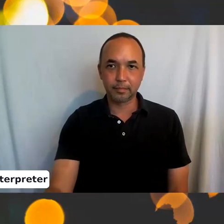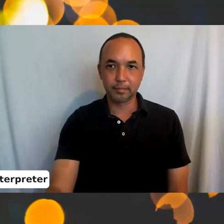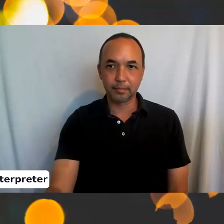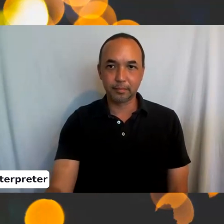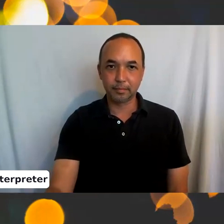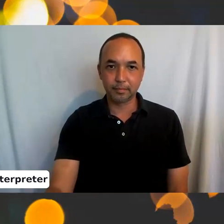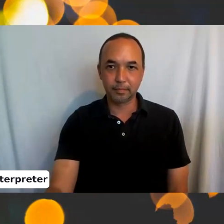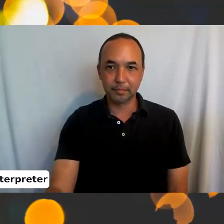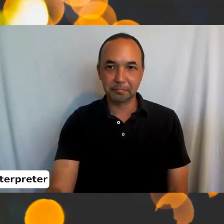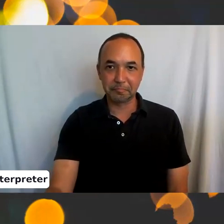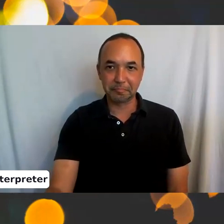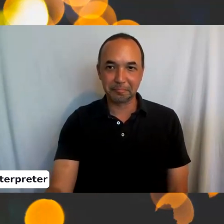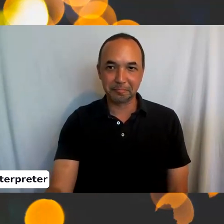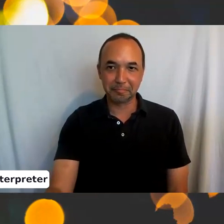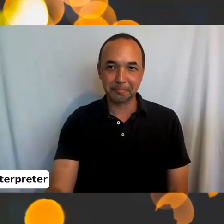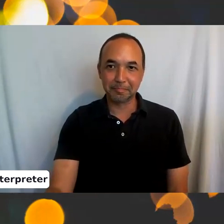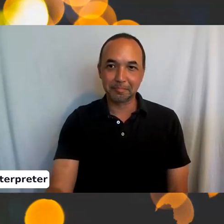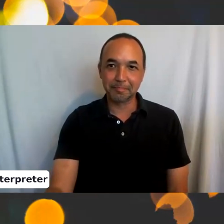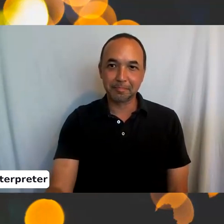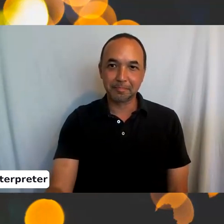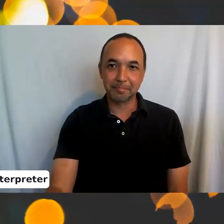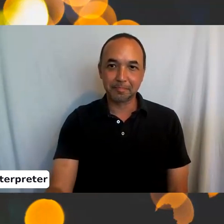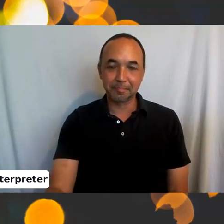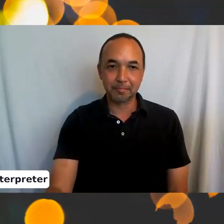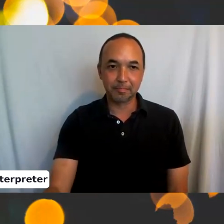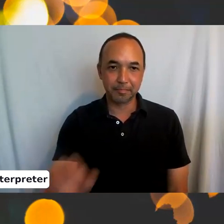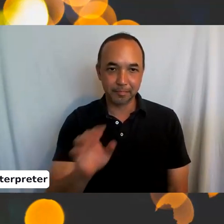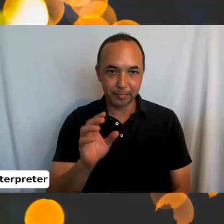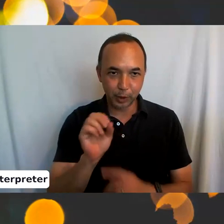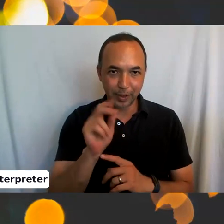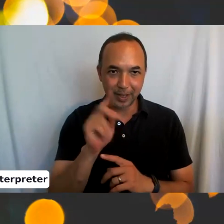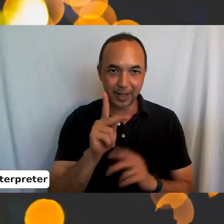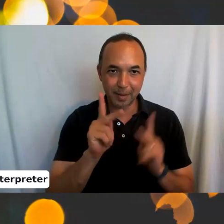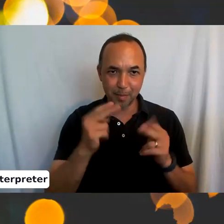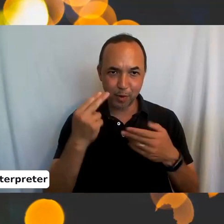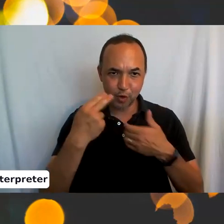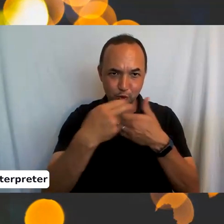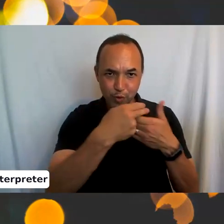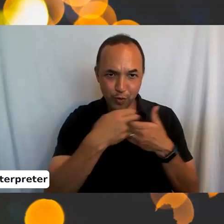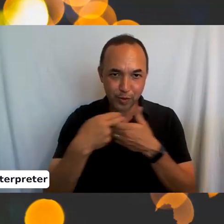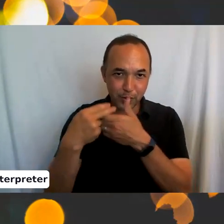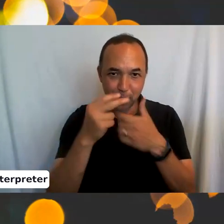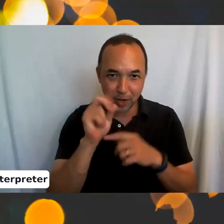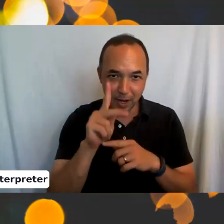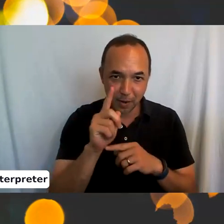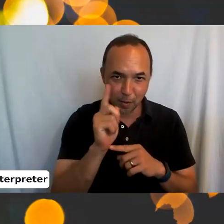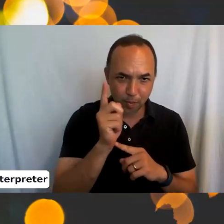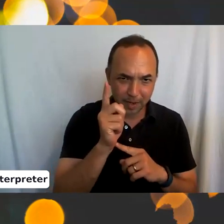guys see? All right, let's do it. Okay, people are loading in right now. Okay, 1 second.